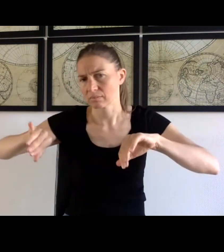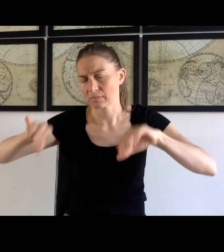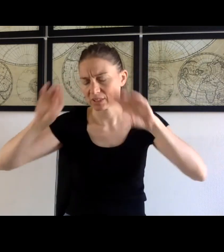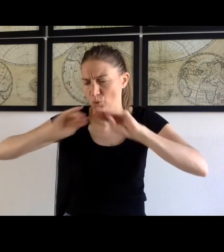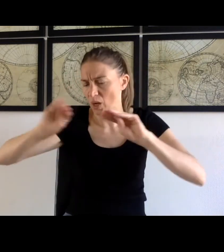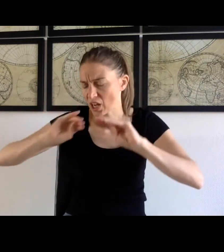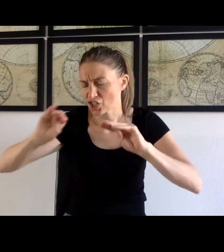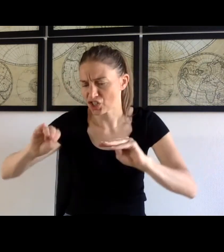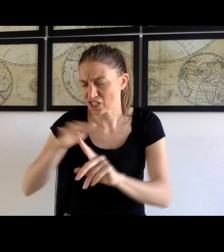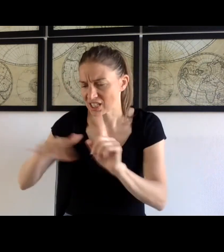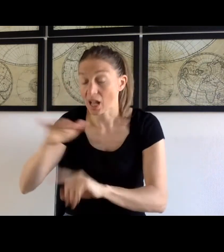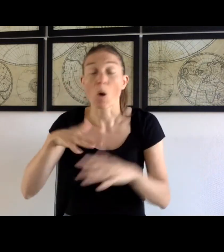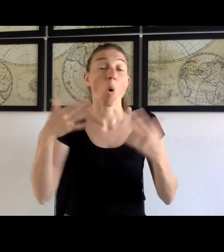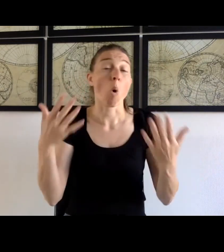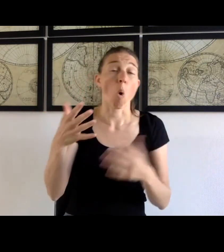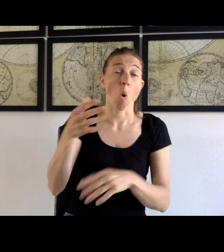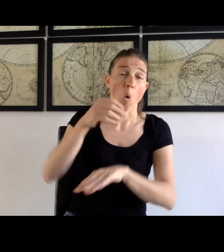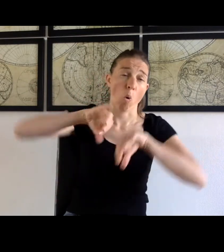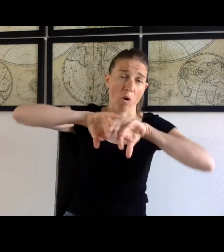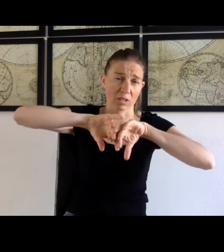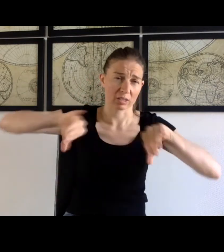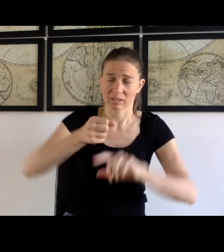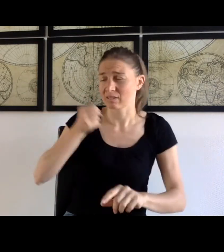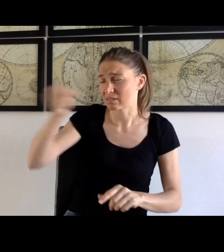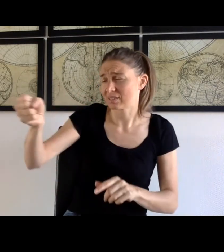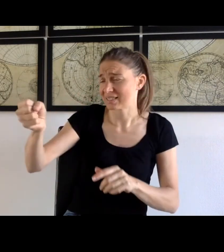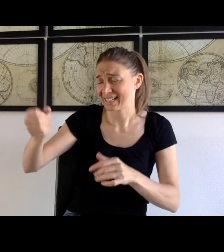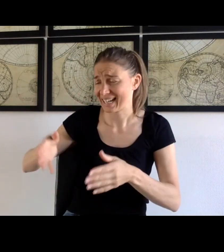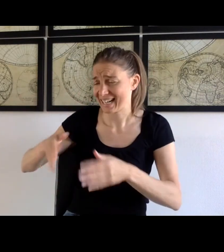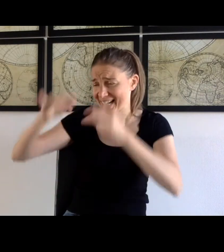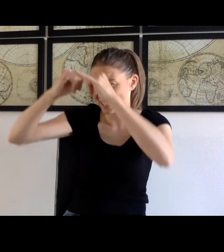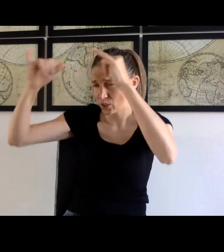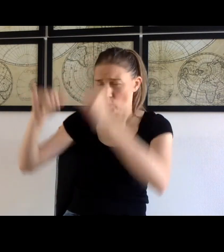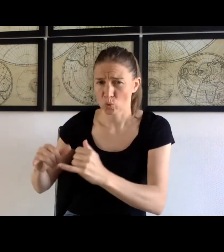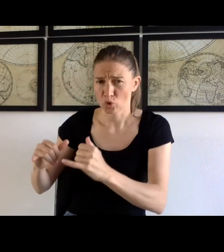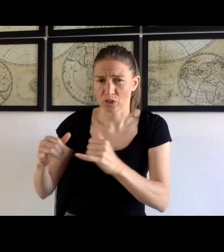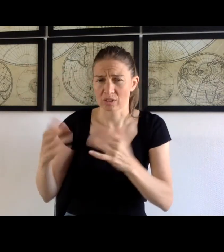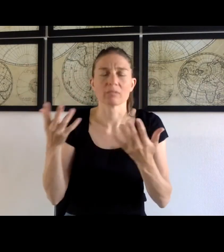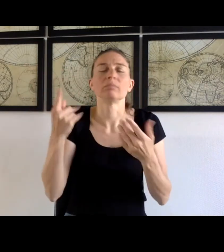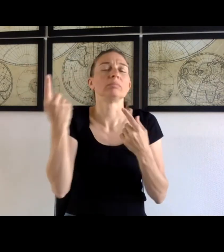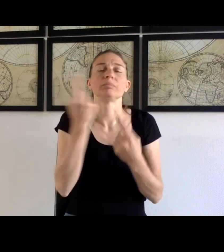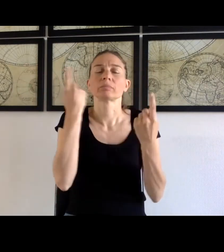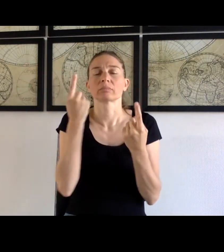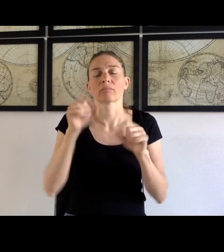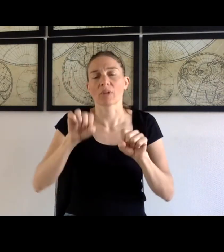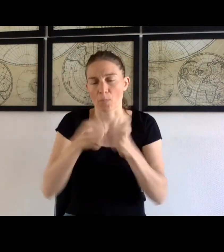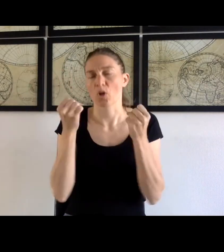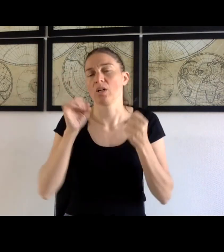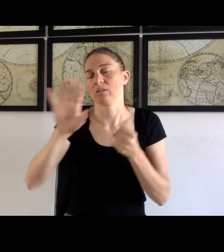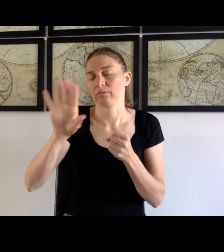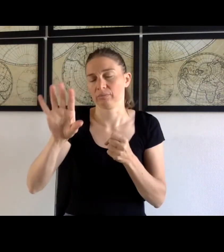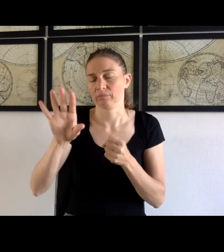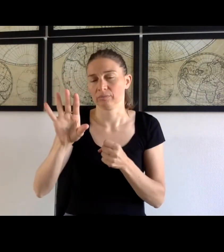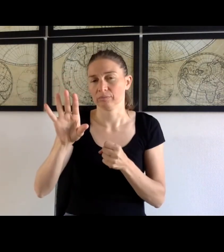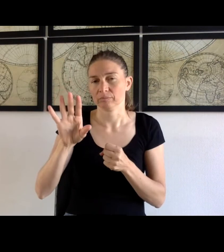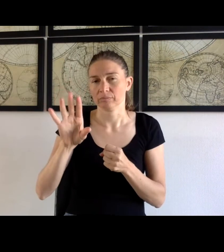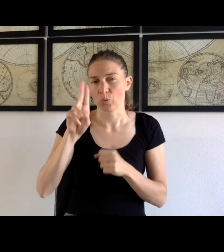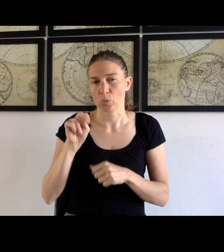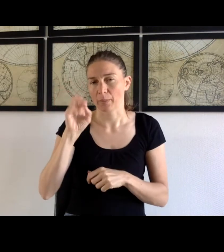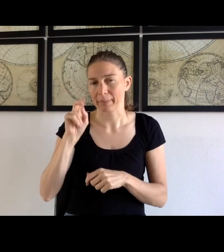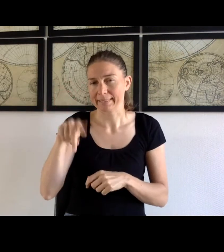another forms of segregation and violations of, or violations of the rights of persons with disabilities that will contravene the